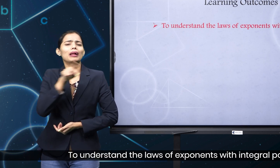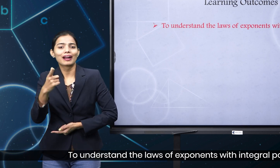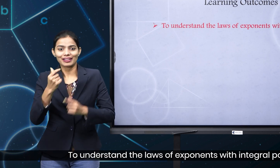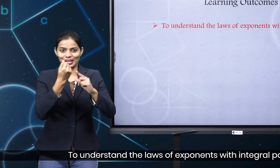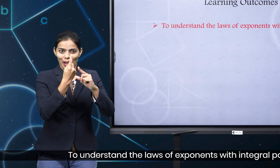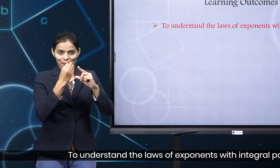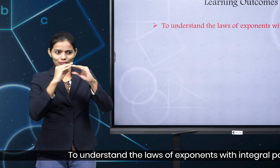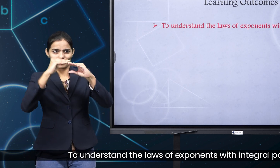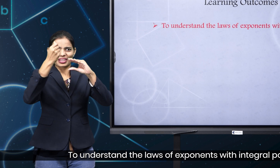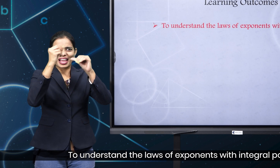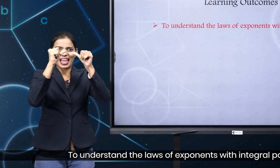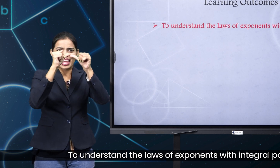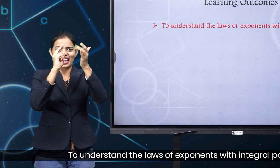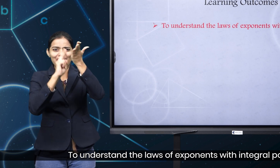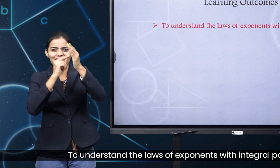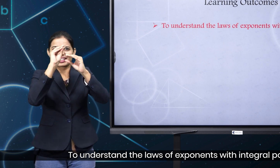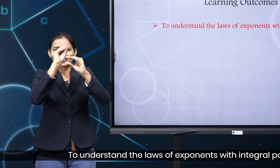of exponents with integral powers.